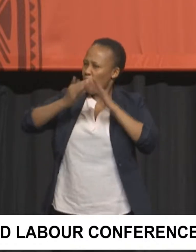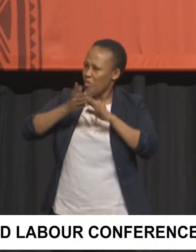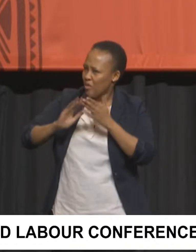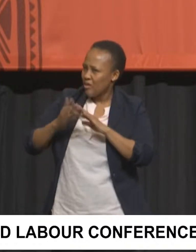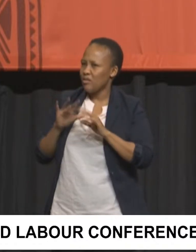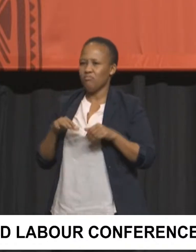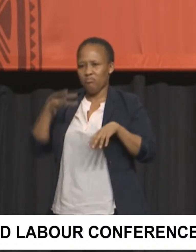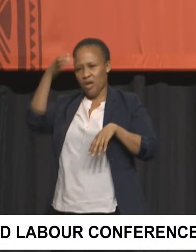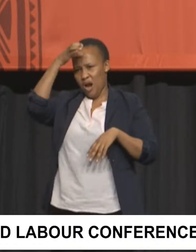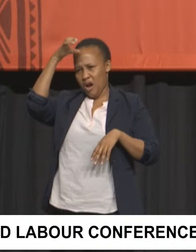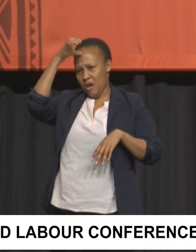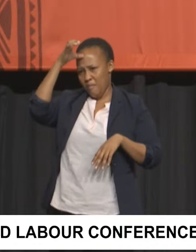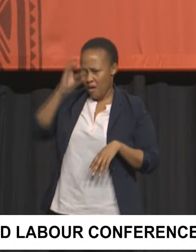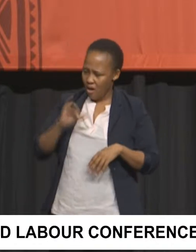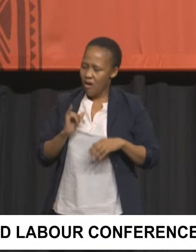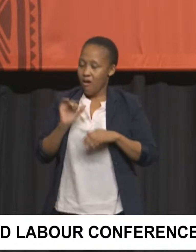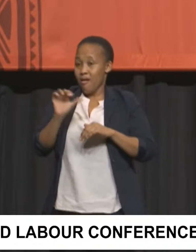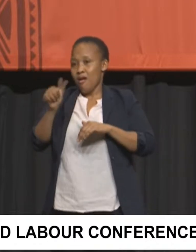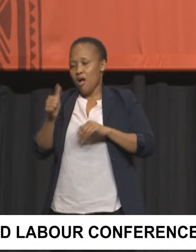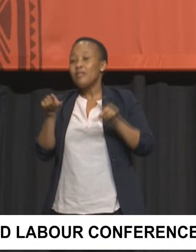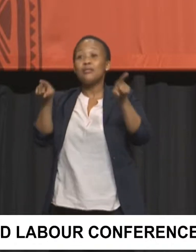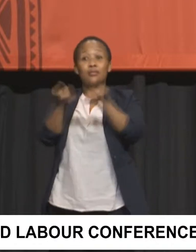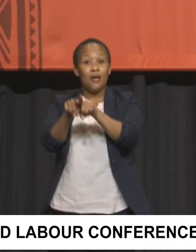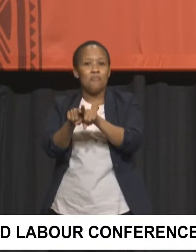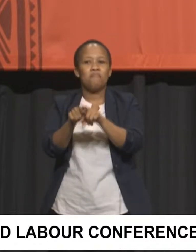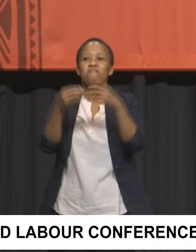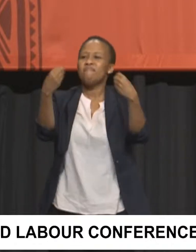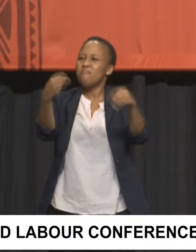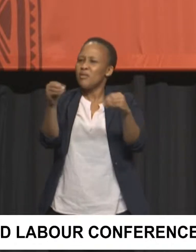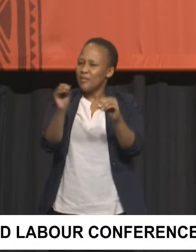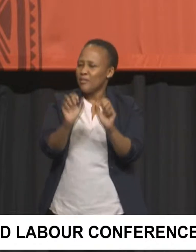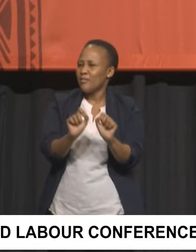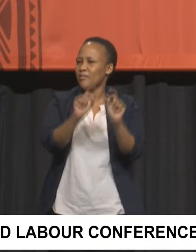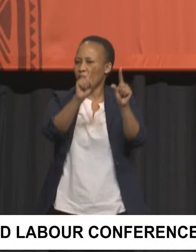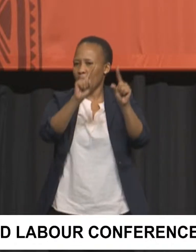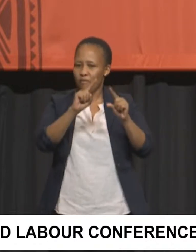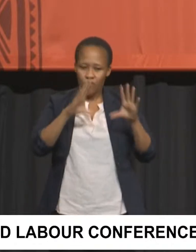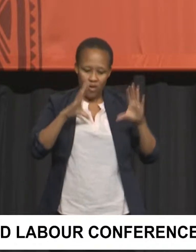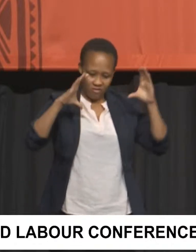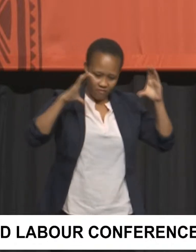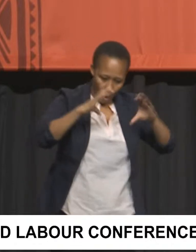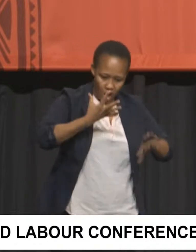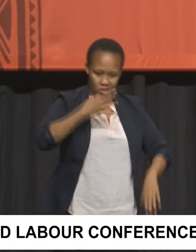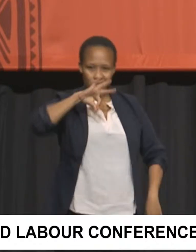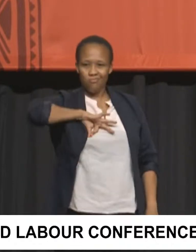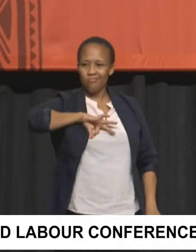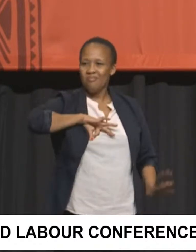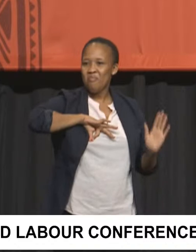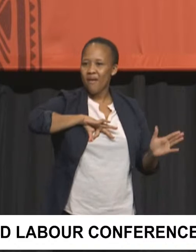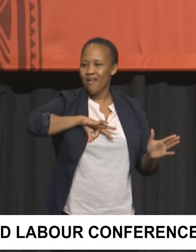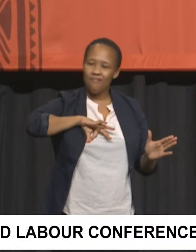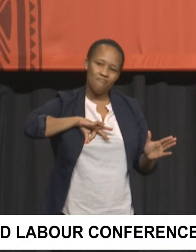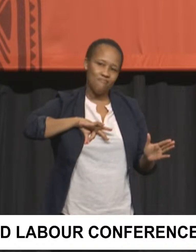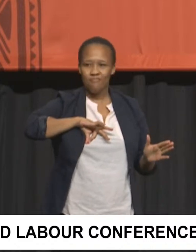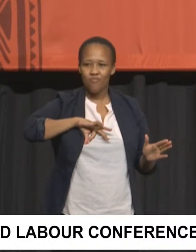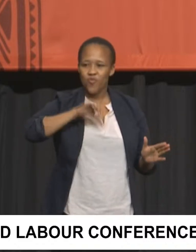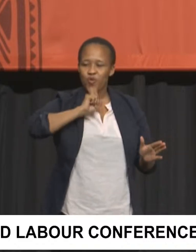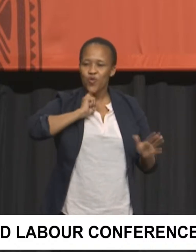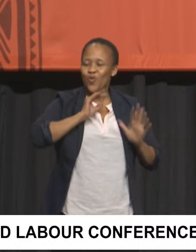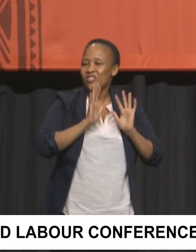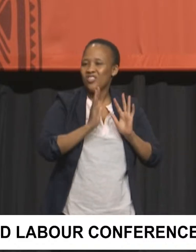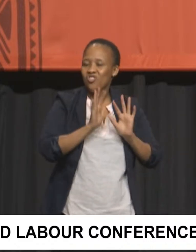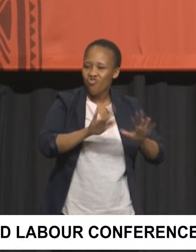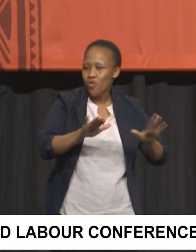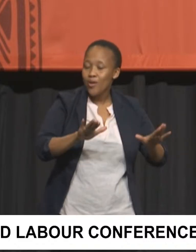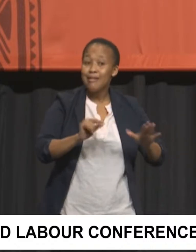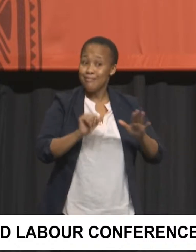think tanks, but also to business itself, to stop only focusing on profits at the expense of children. It's a fundamental